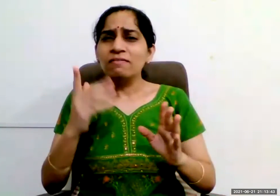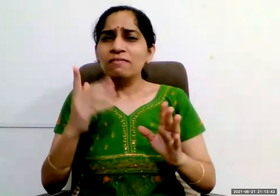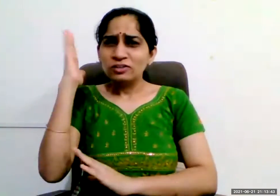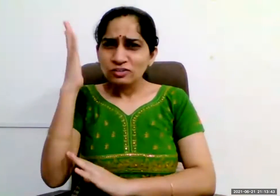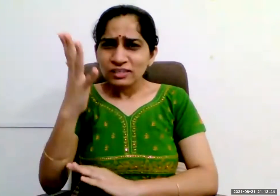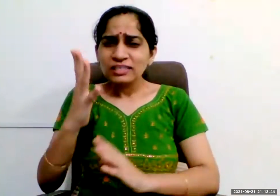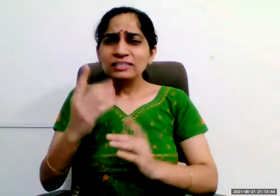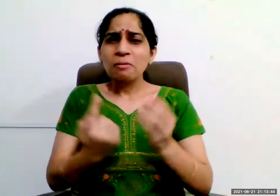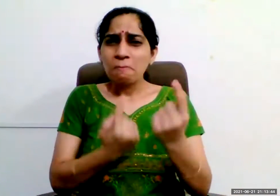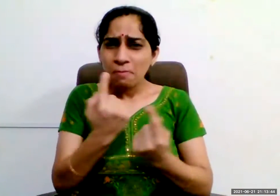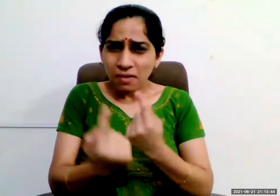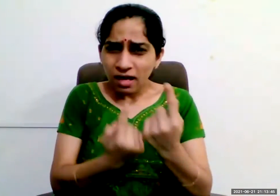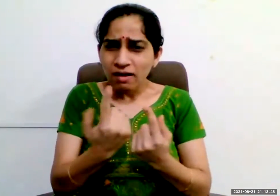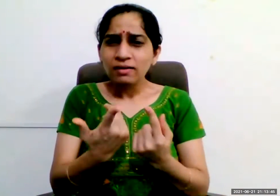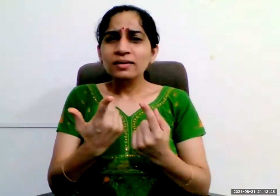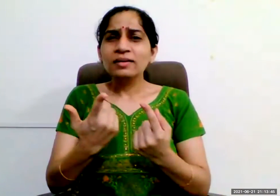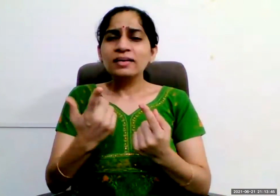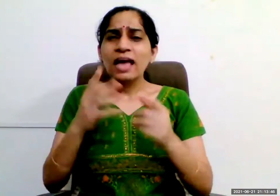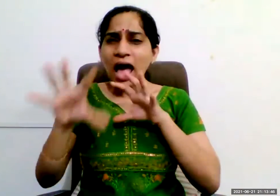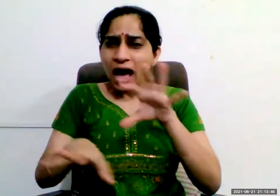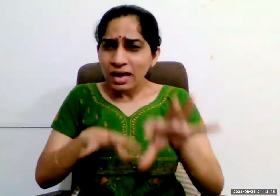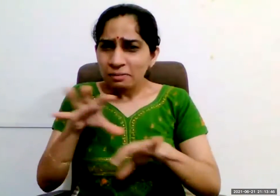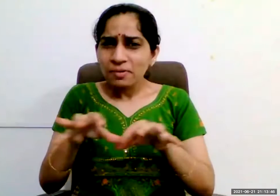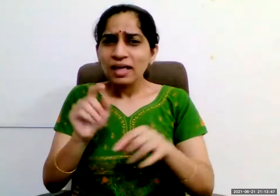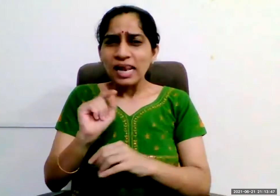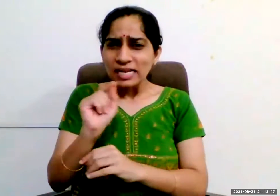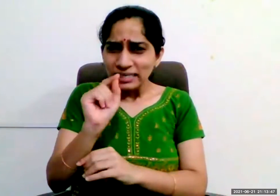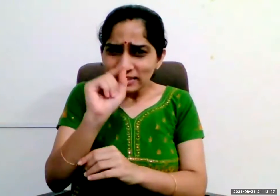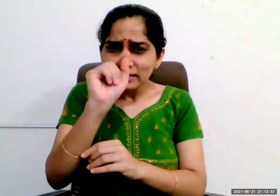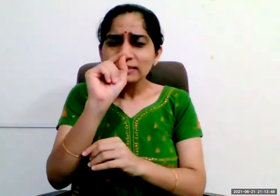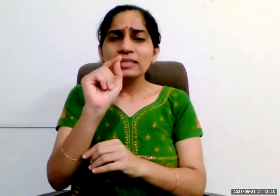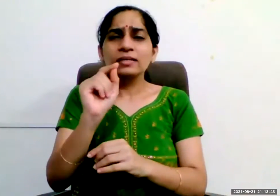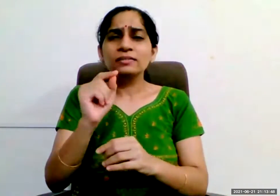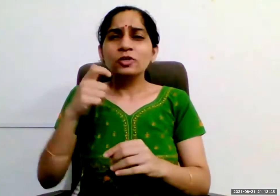and human beings, and thousands of varieties of species Lord has created.